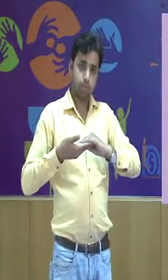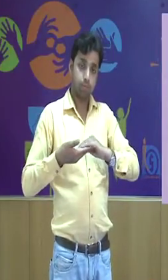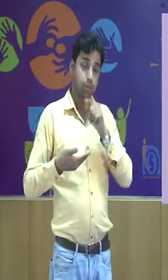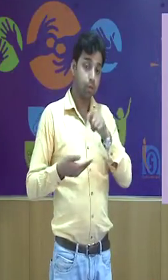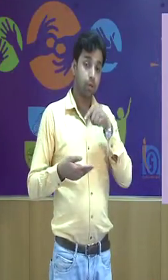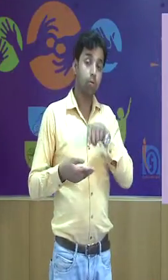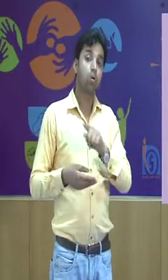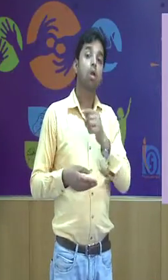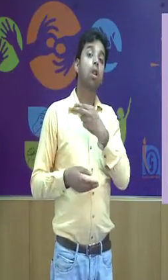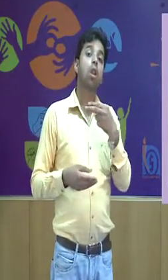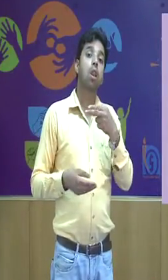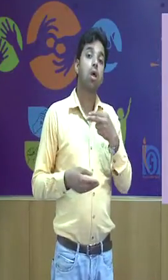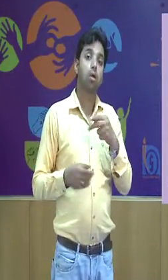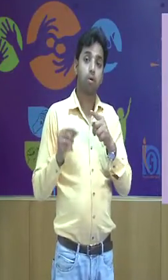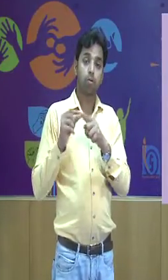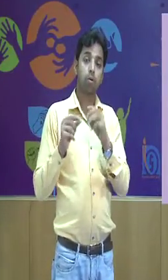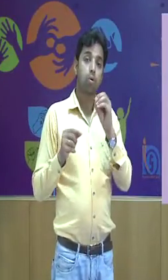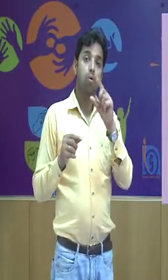it was called polygamy.